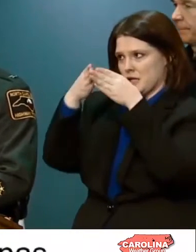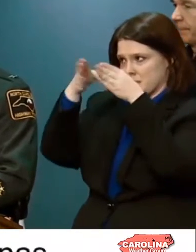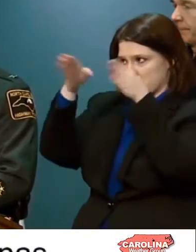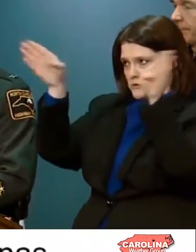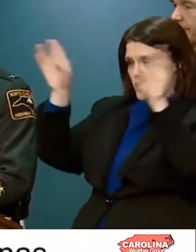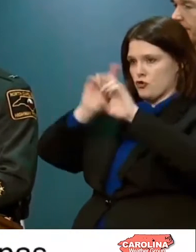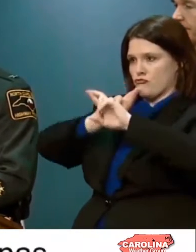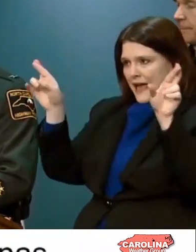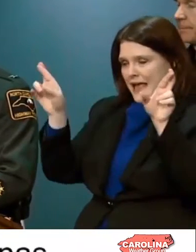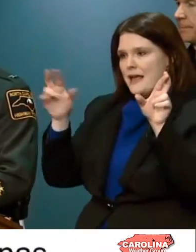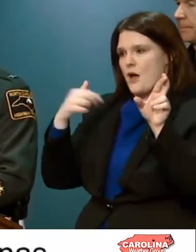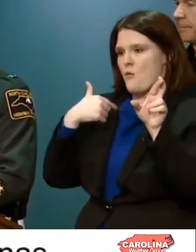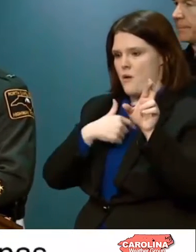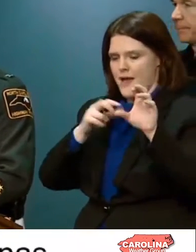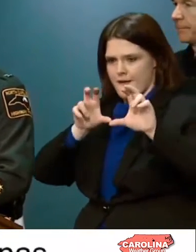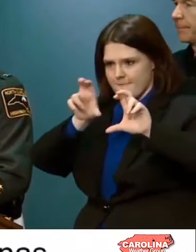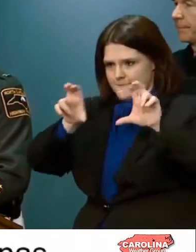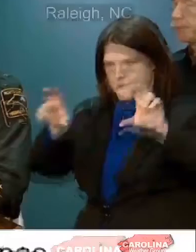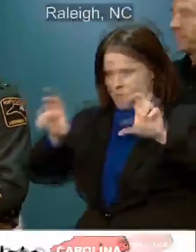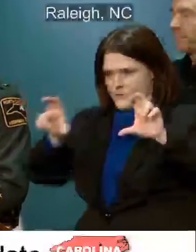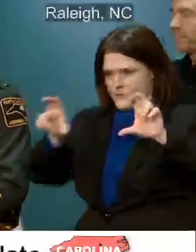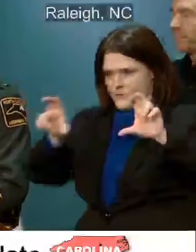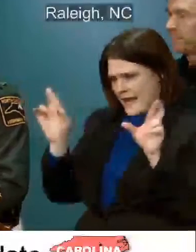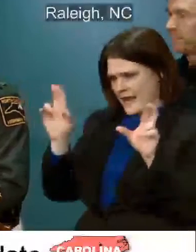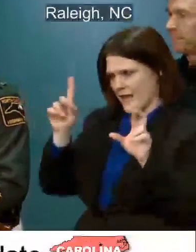the effects of this morning's snow.